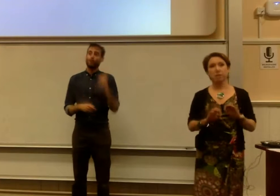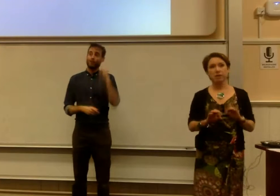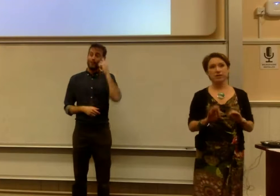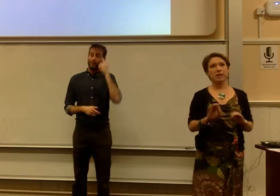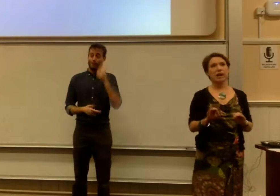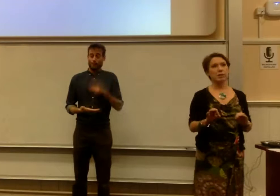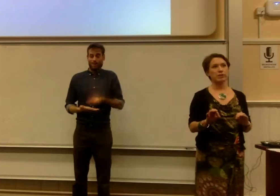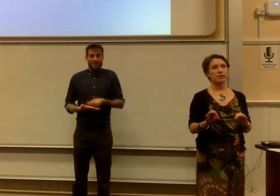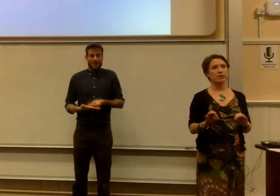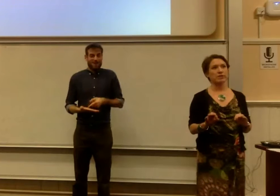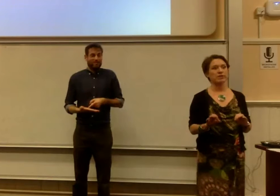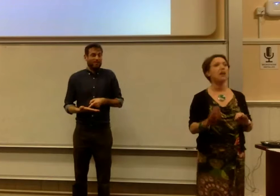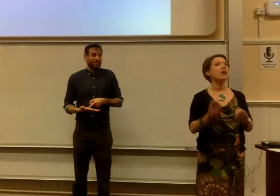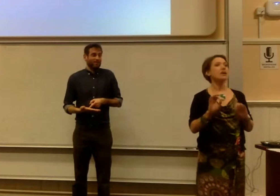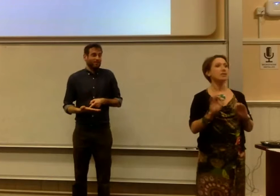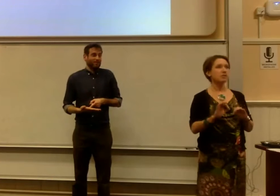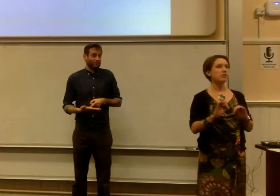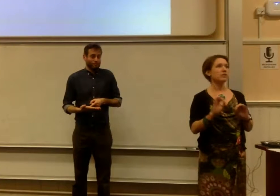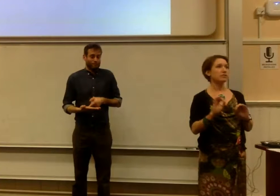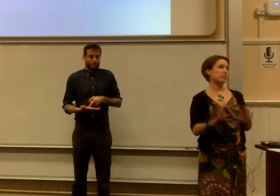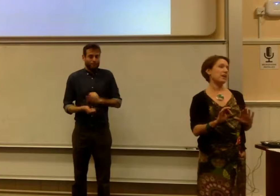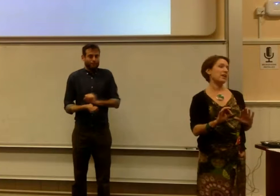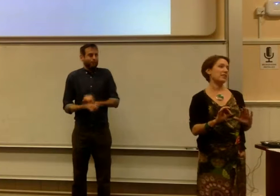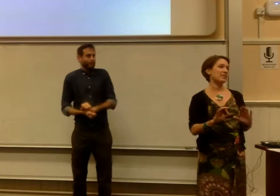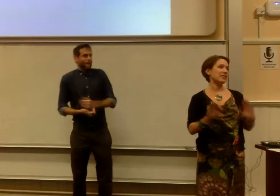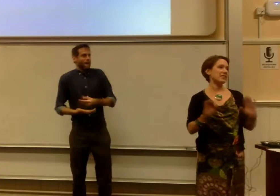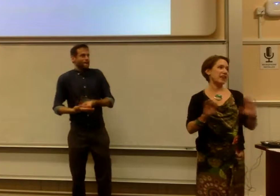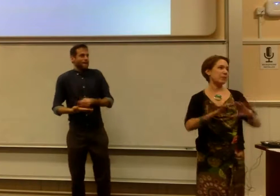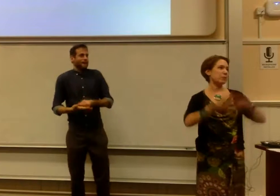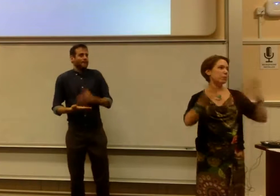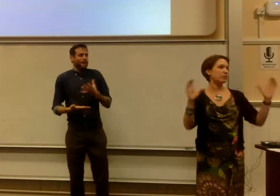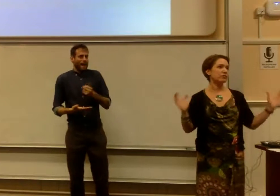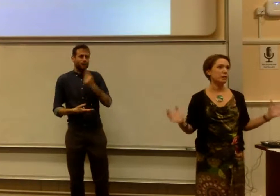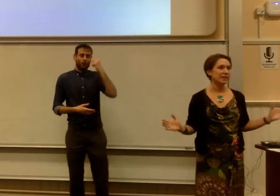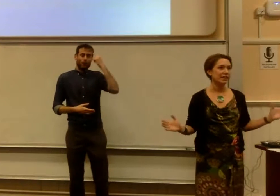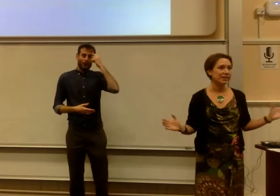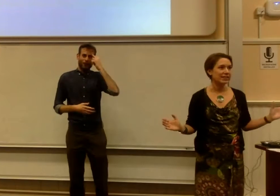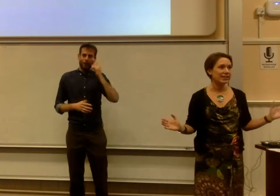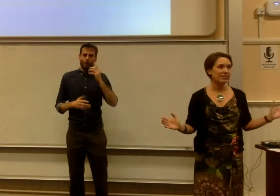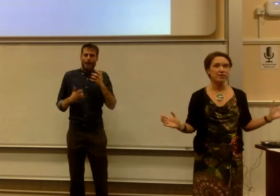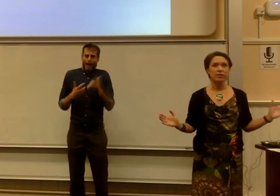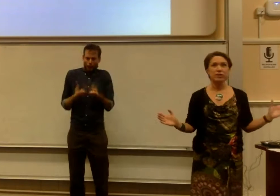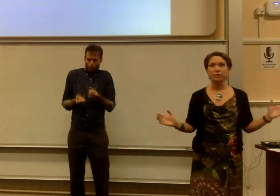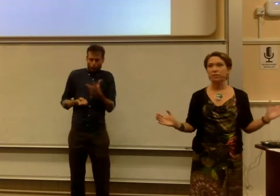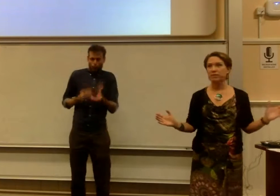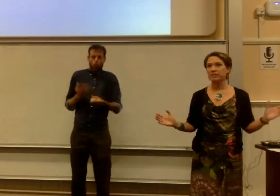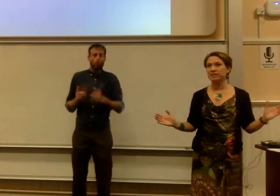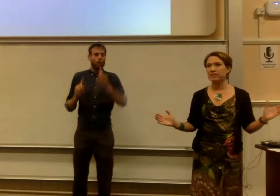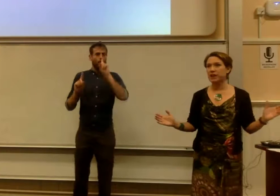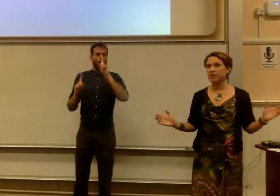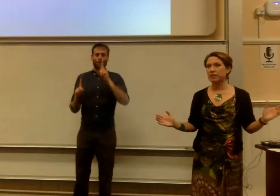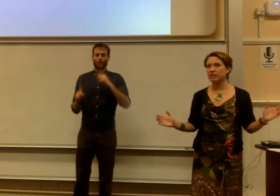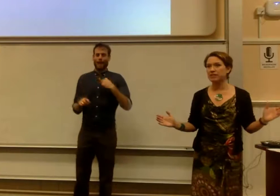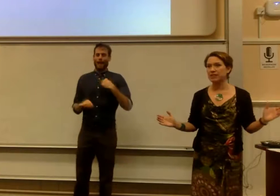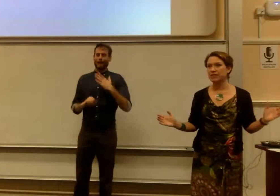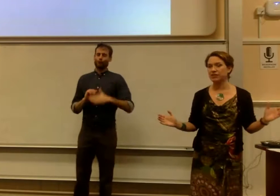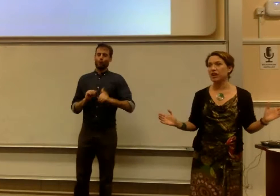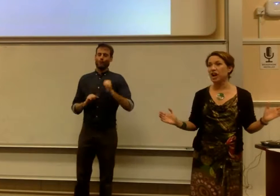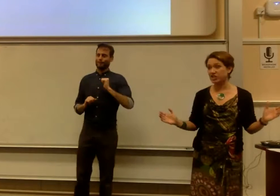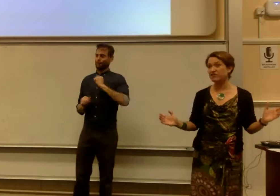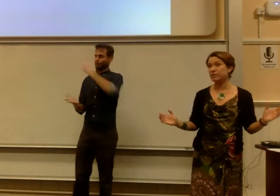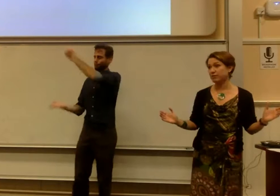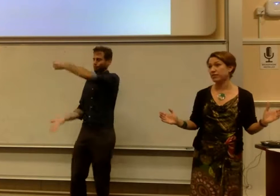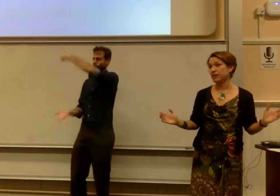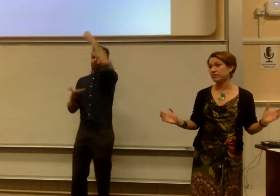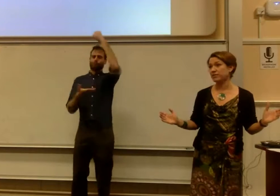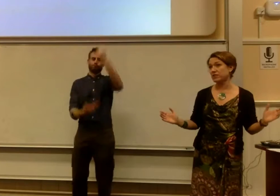have to be smart about how we do this. I do not expect to have a big pot of money to implement the legislation.